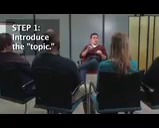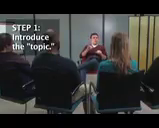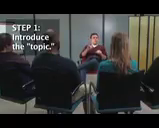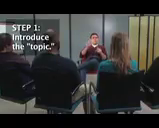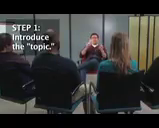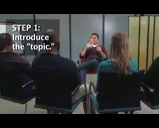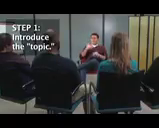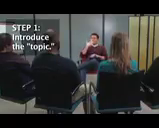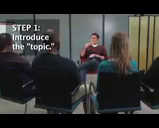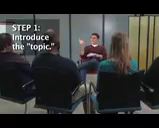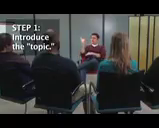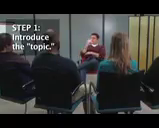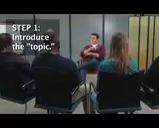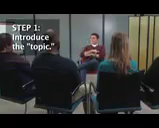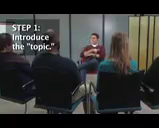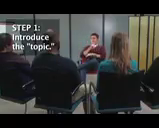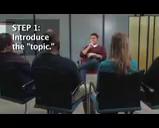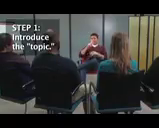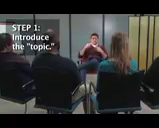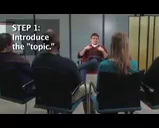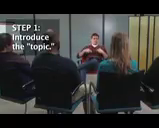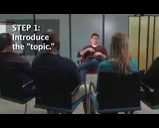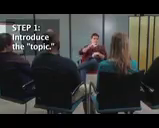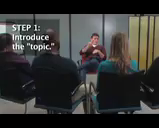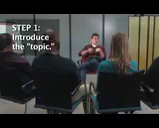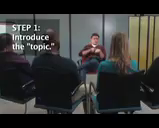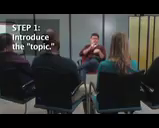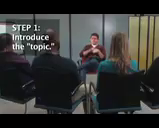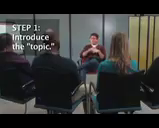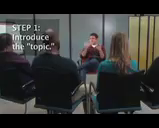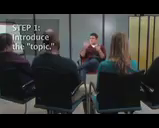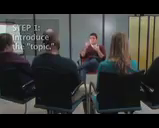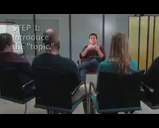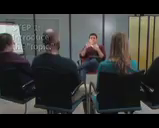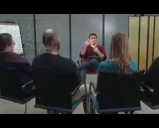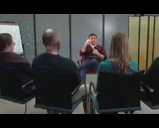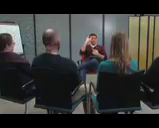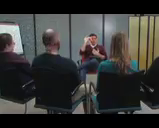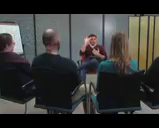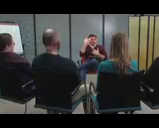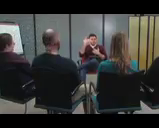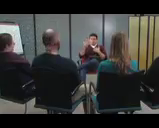Everyone has experienced good days and bad days. That's human nature, whether or not you're recovering from a mental illness.